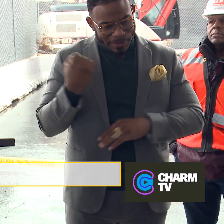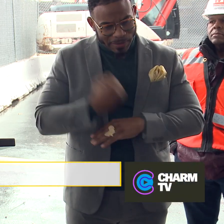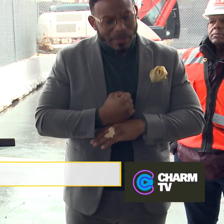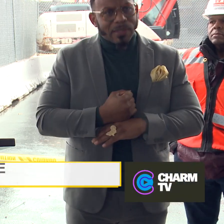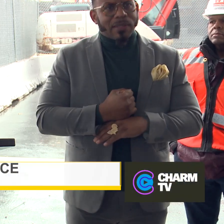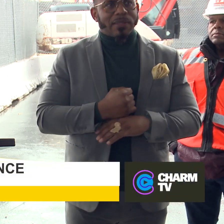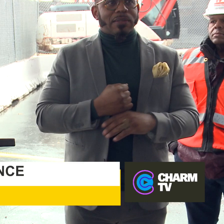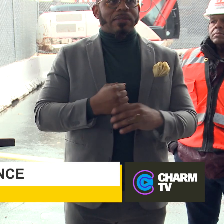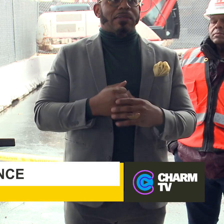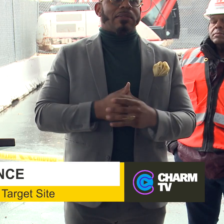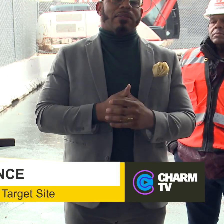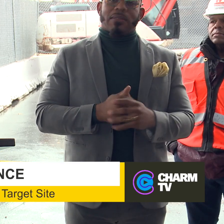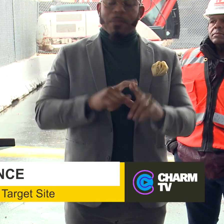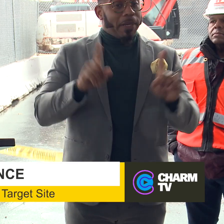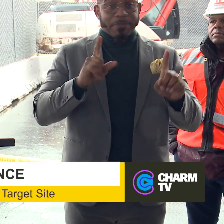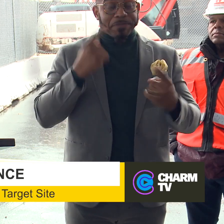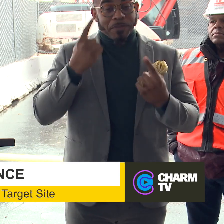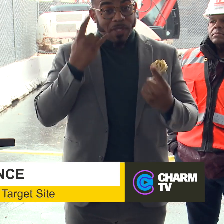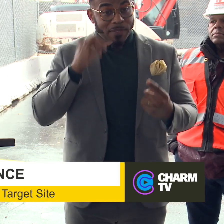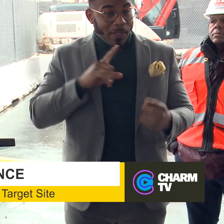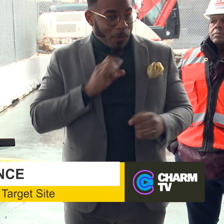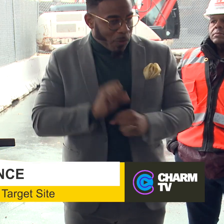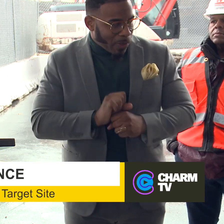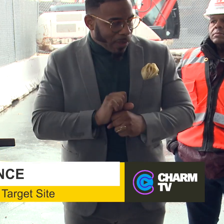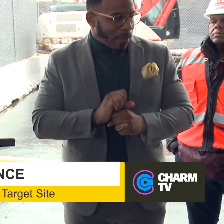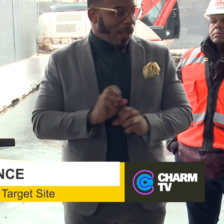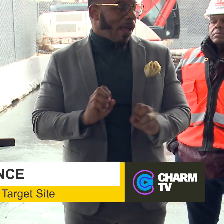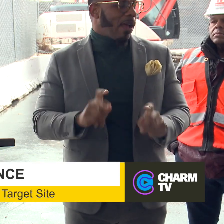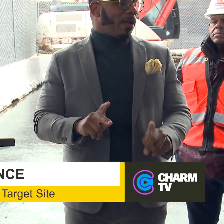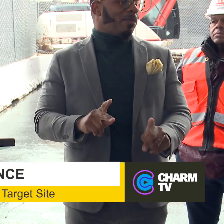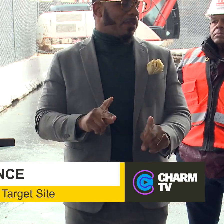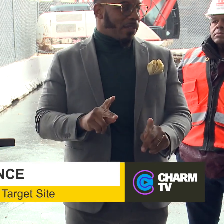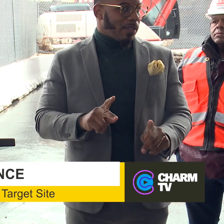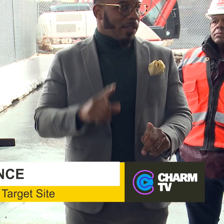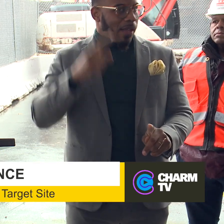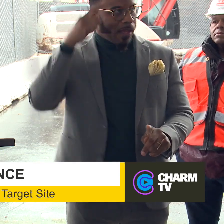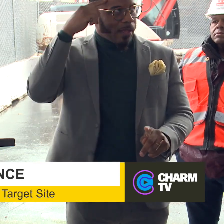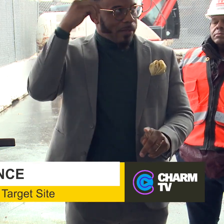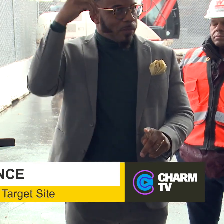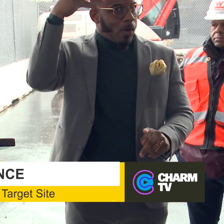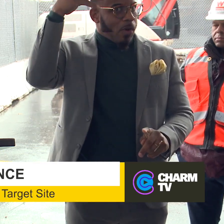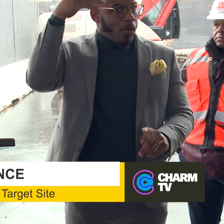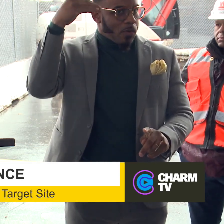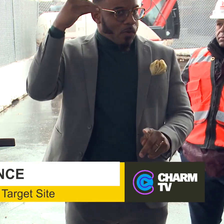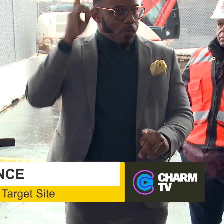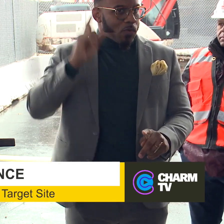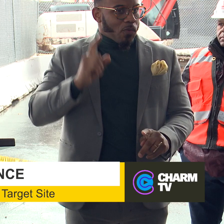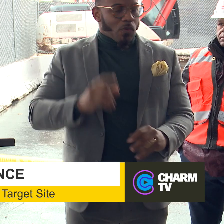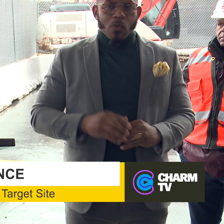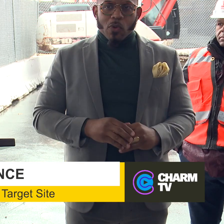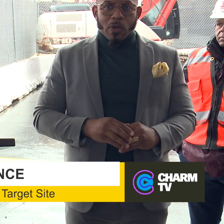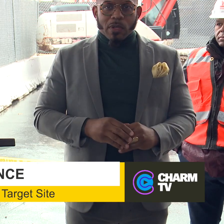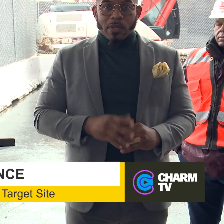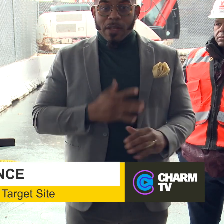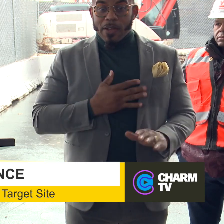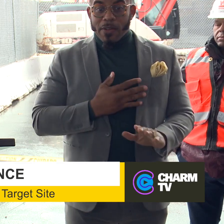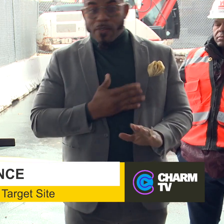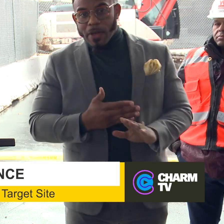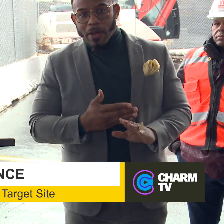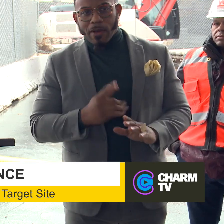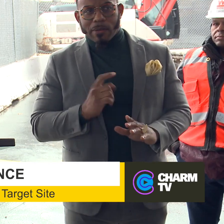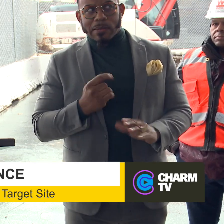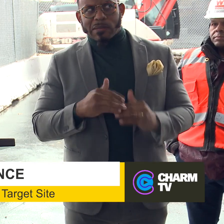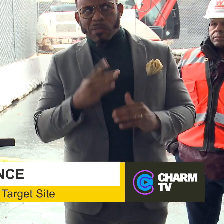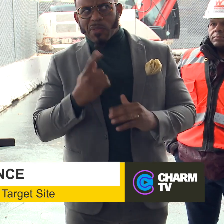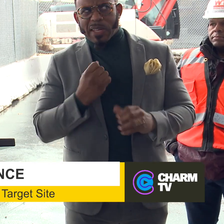close. But I wonder if that's really an opportunity in disguise. So fast forward to only a